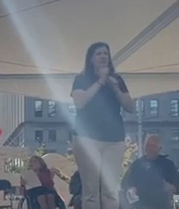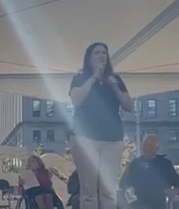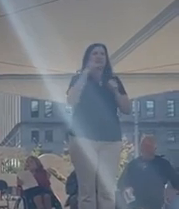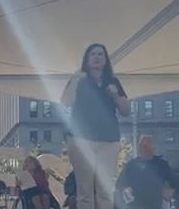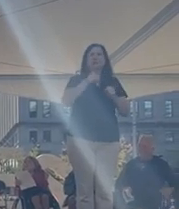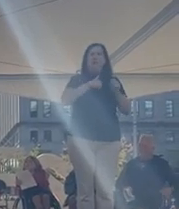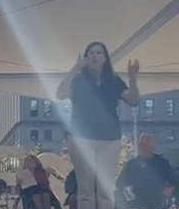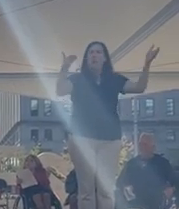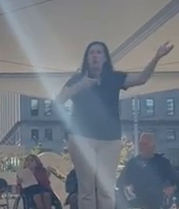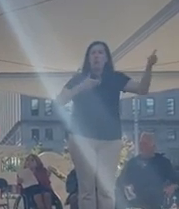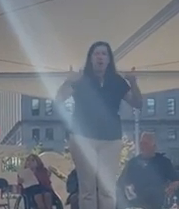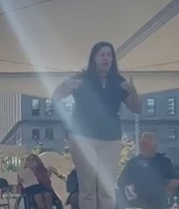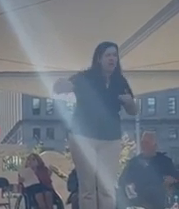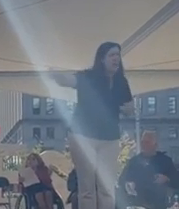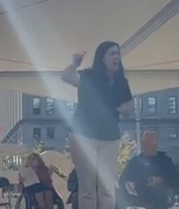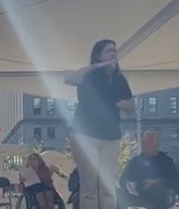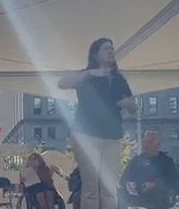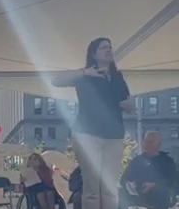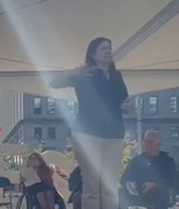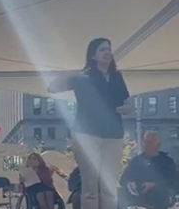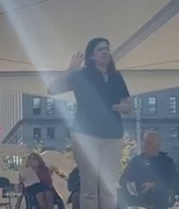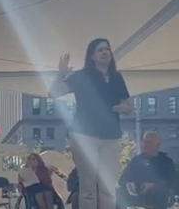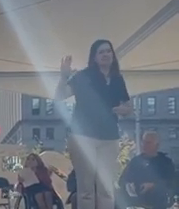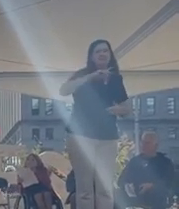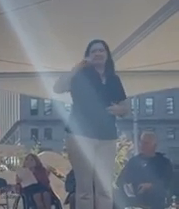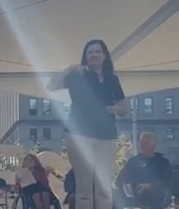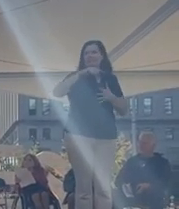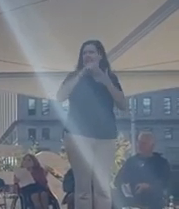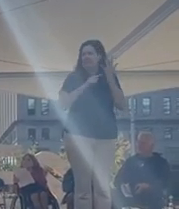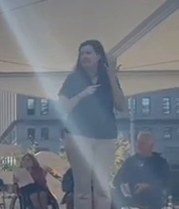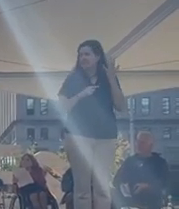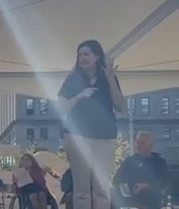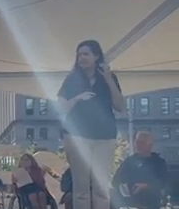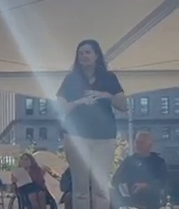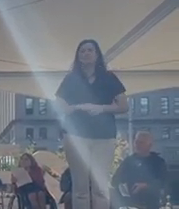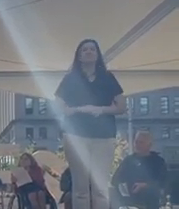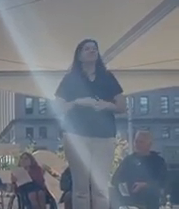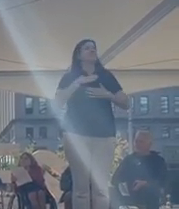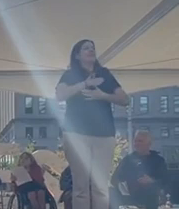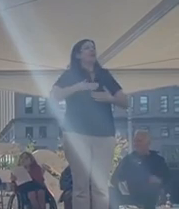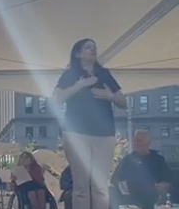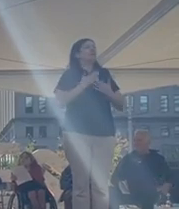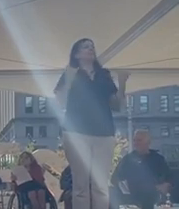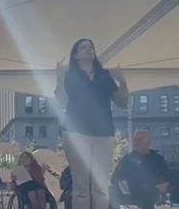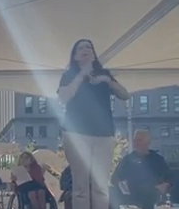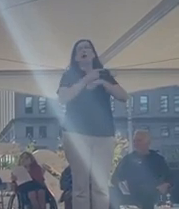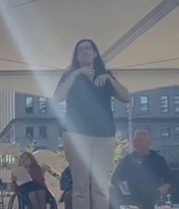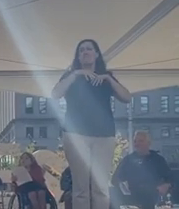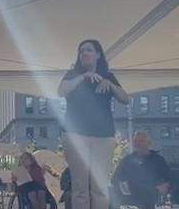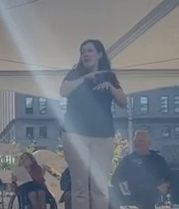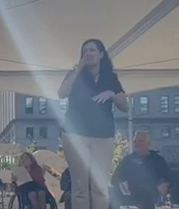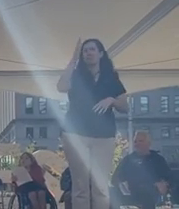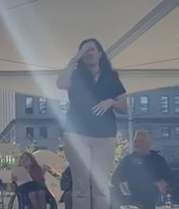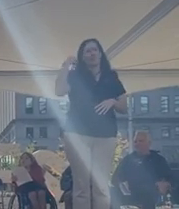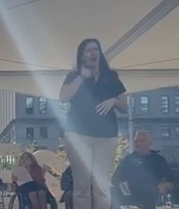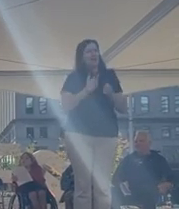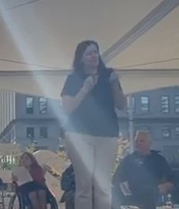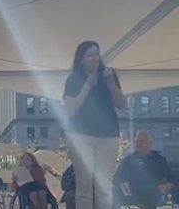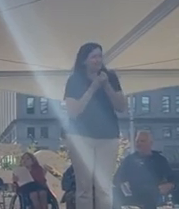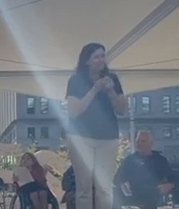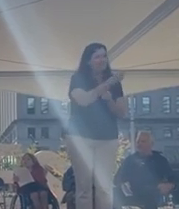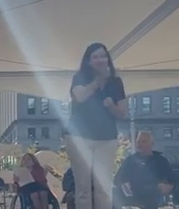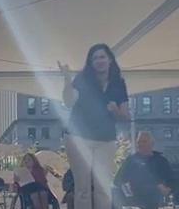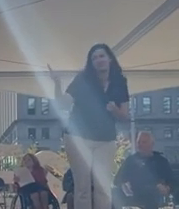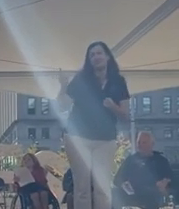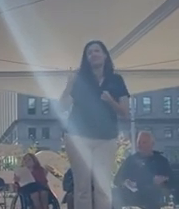are being welcoming and sensitive to the needs of everyone. So enjoy the walk today. Know that we're here for you, especially